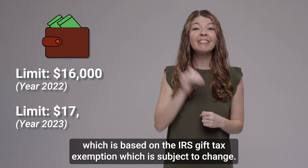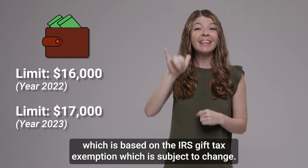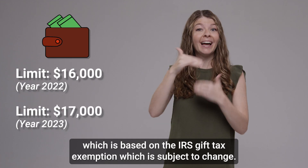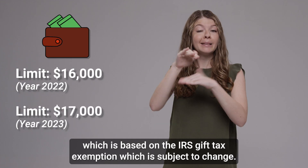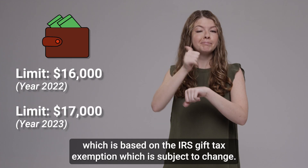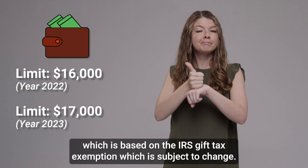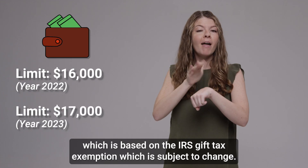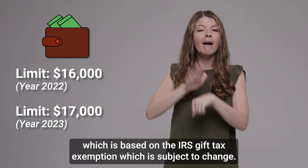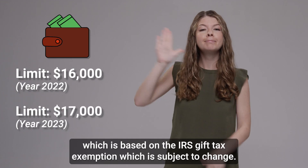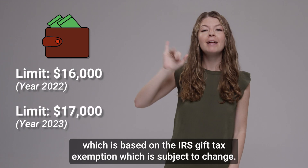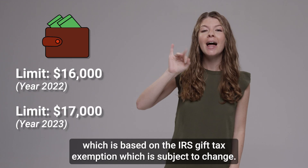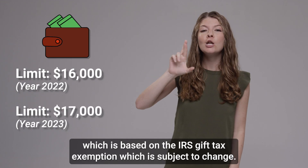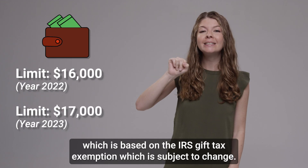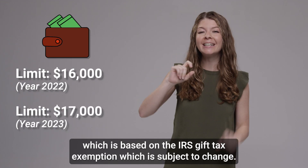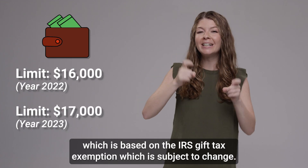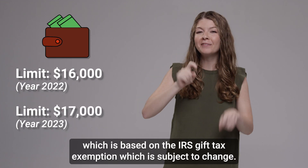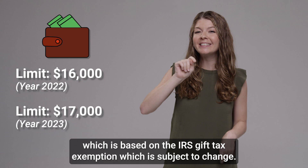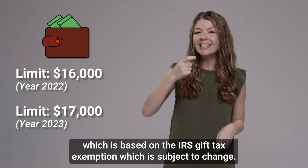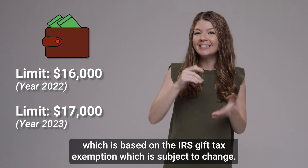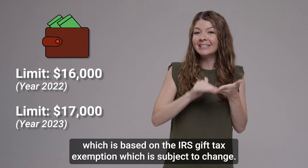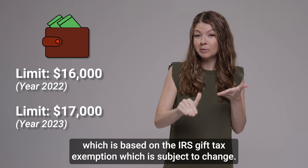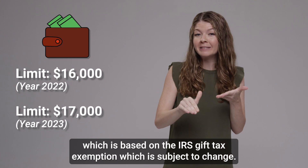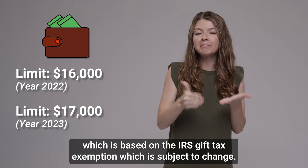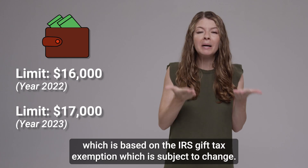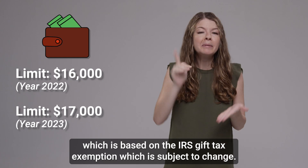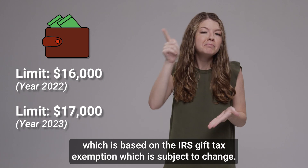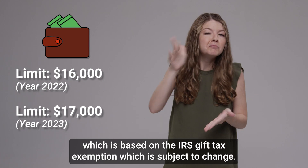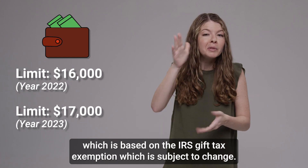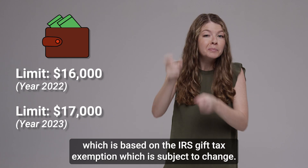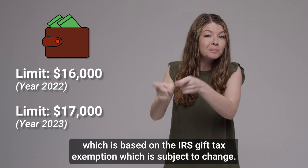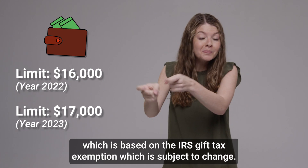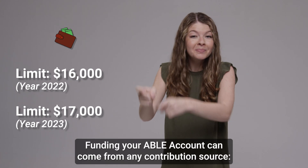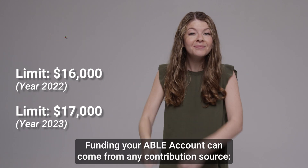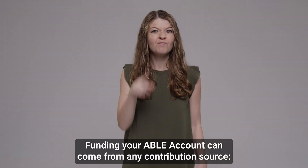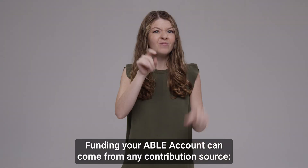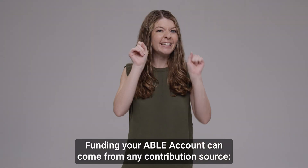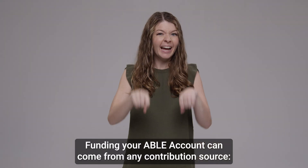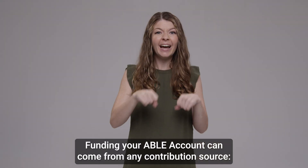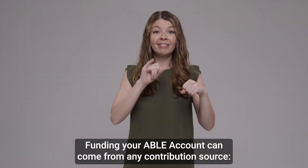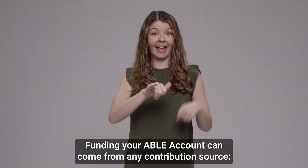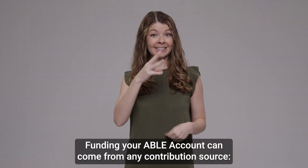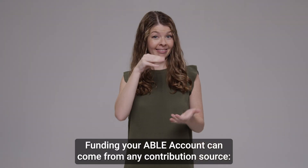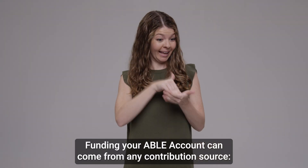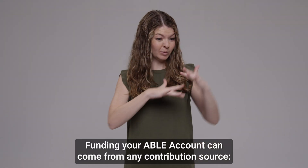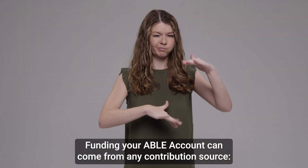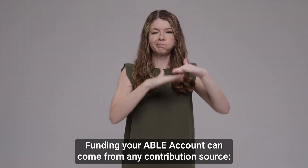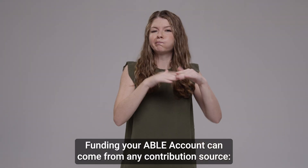Which is based on the IRS gift tax exemption, which is subject to change. Funding your ABLE account can come from any contribution source: yourself, family, friends,